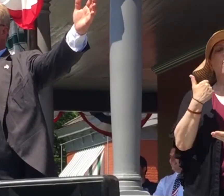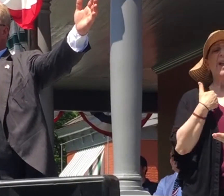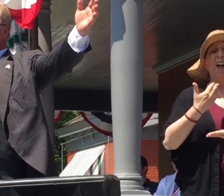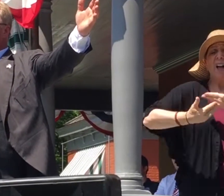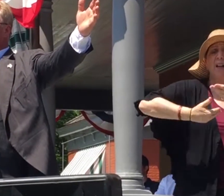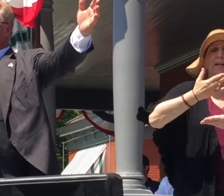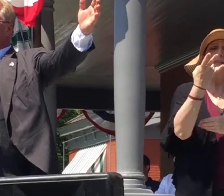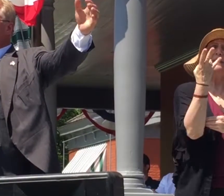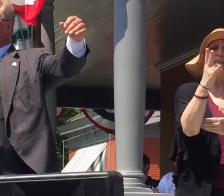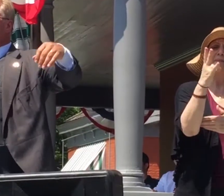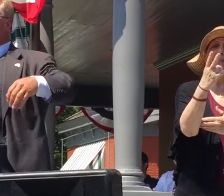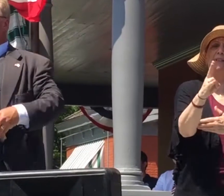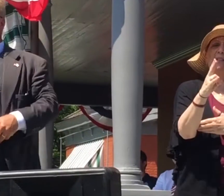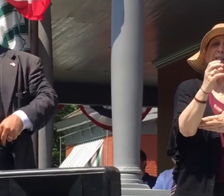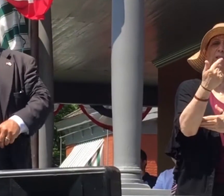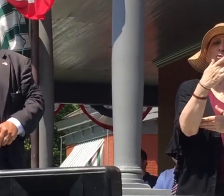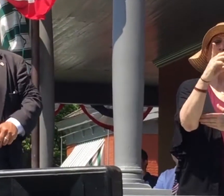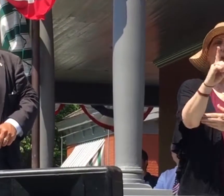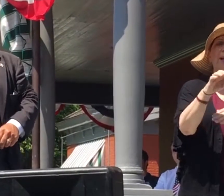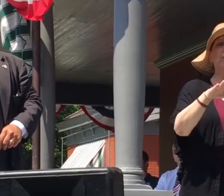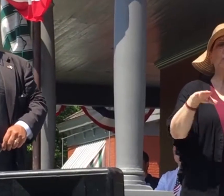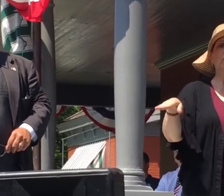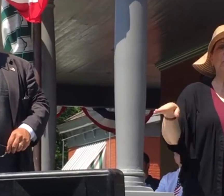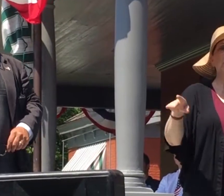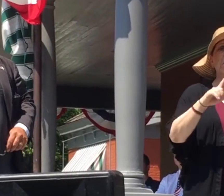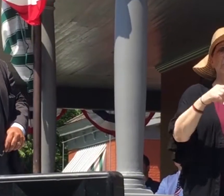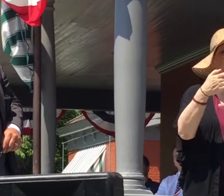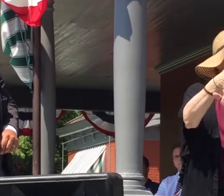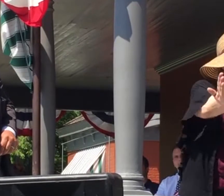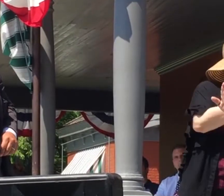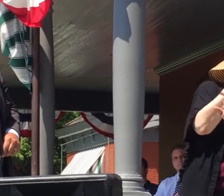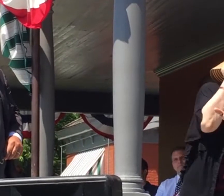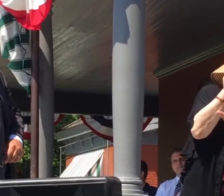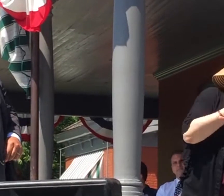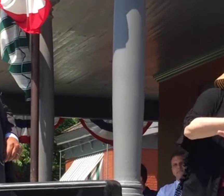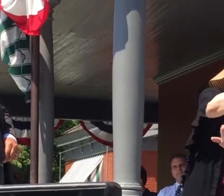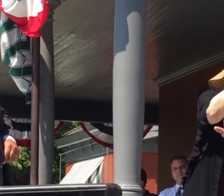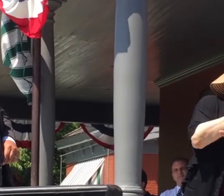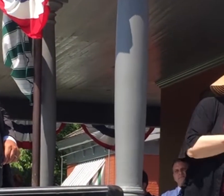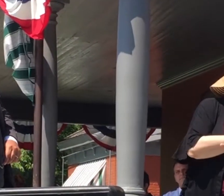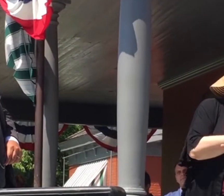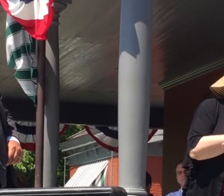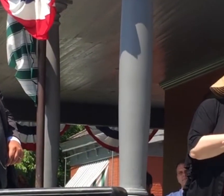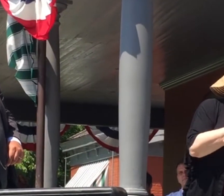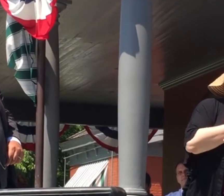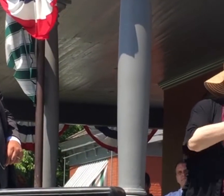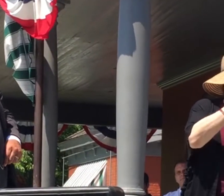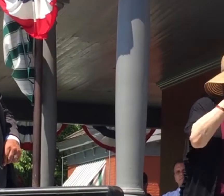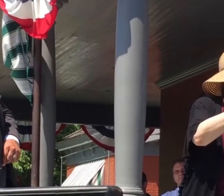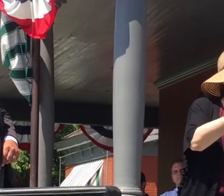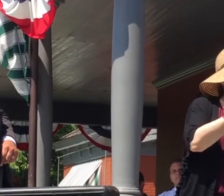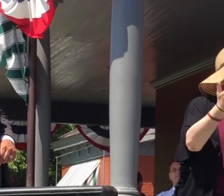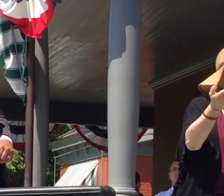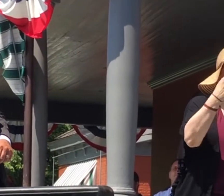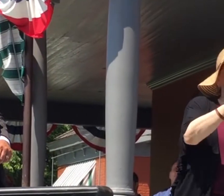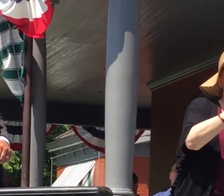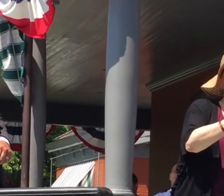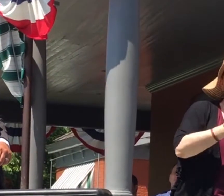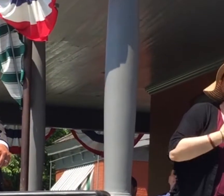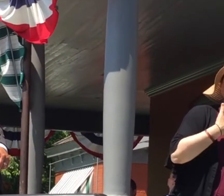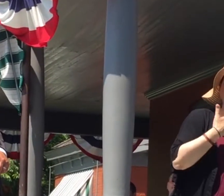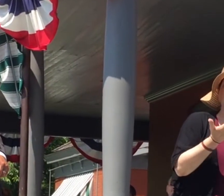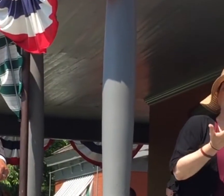17 grandchildren. Why, what if I had given up on such a family life after such that terrible tragedy,